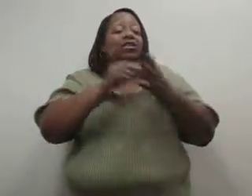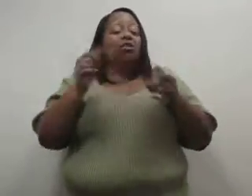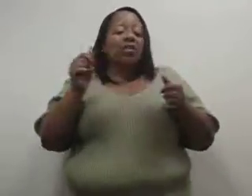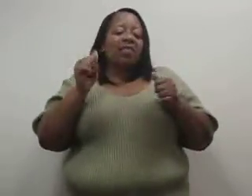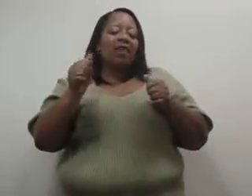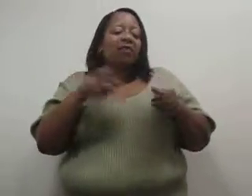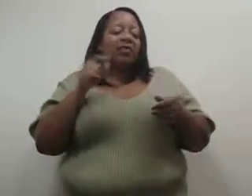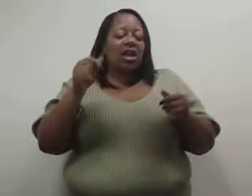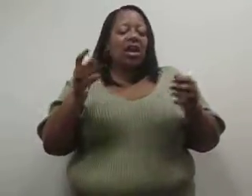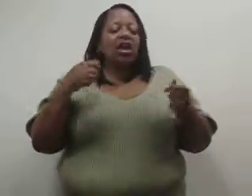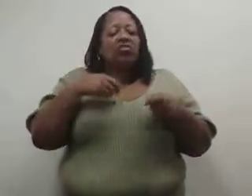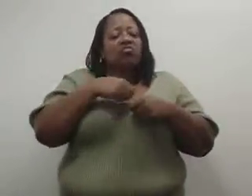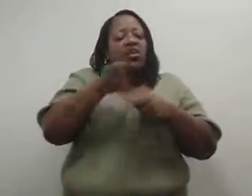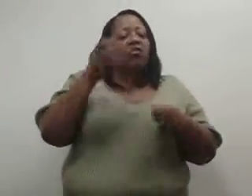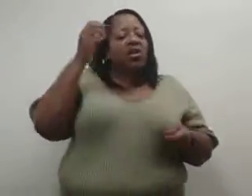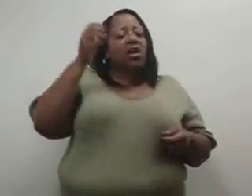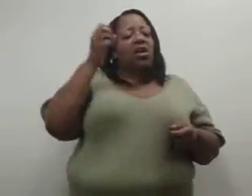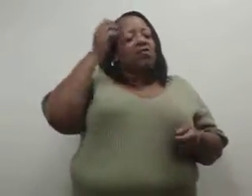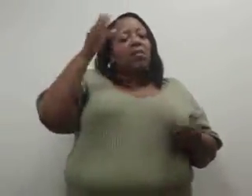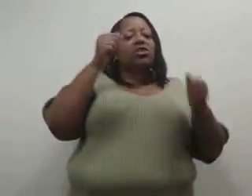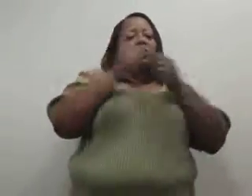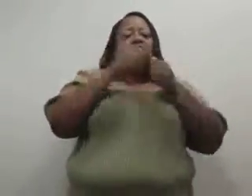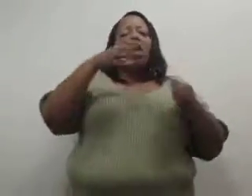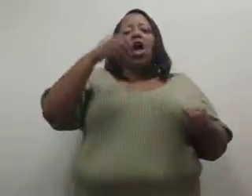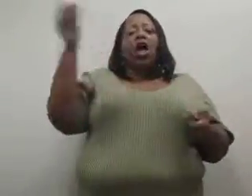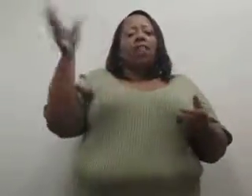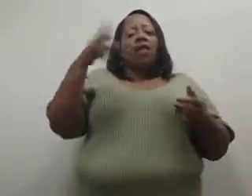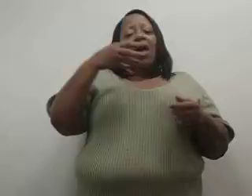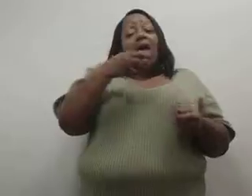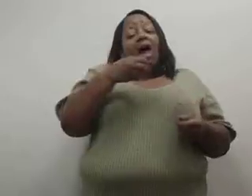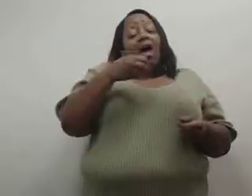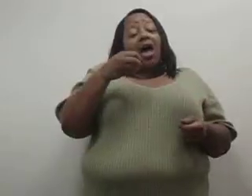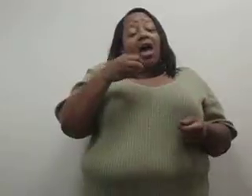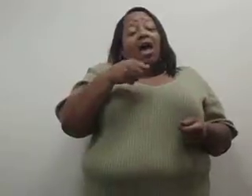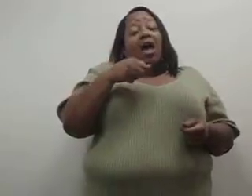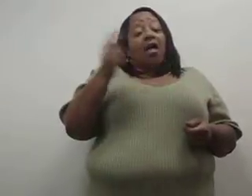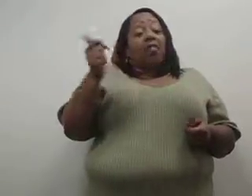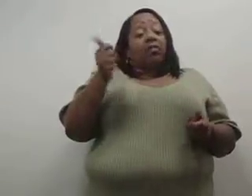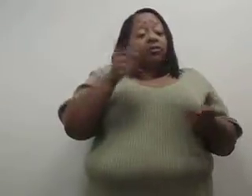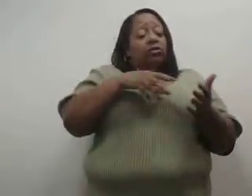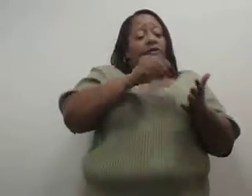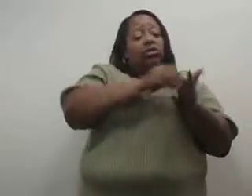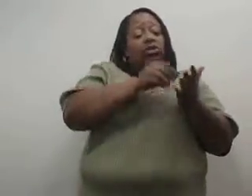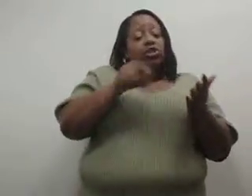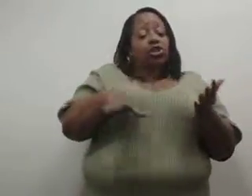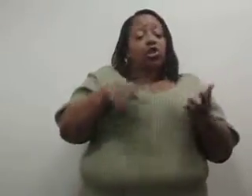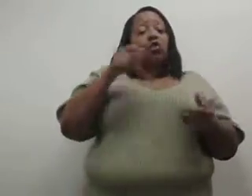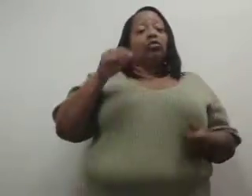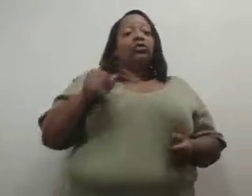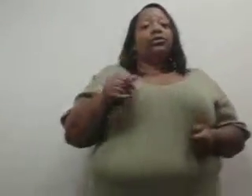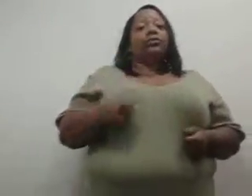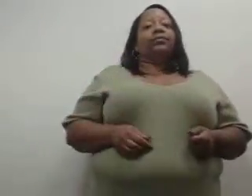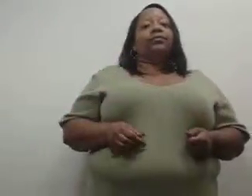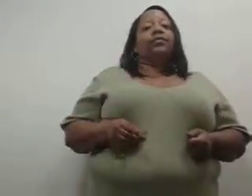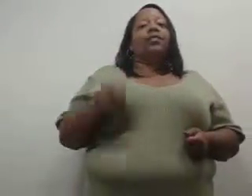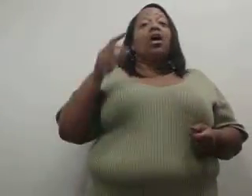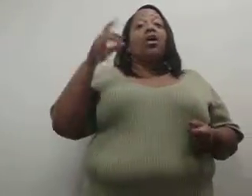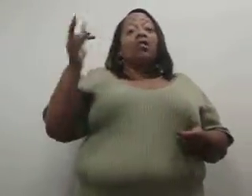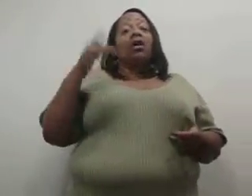So students come in, they write the name of the article, main idea, whatnot, on the board, and then everyone browses around